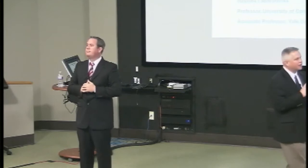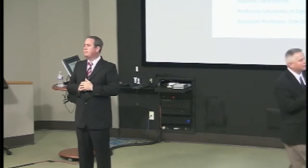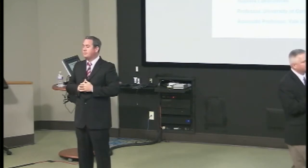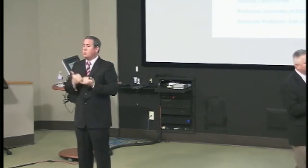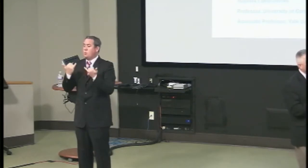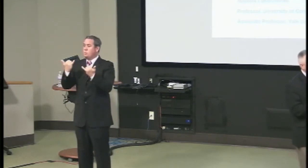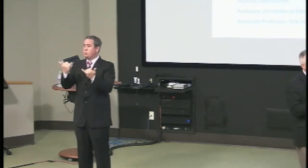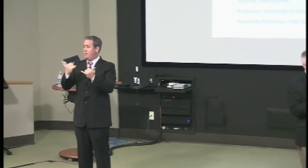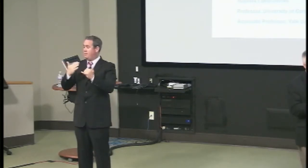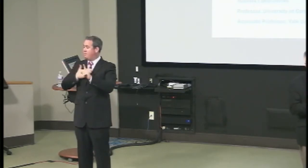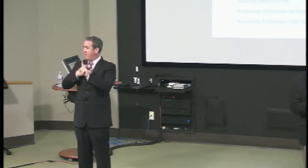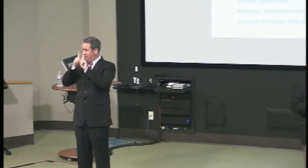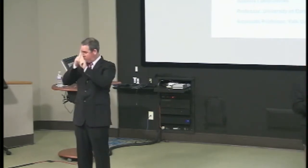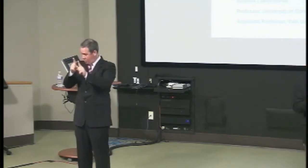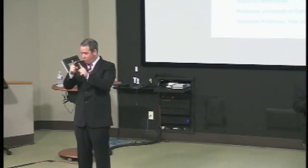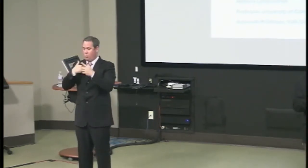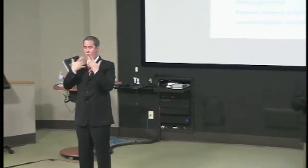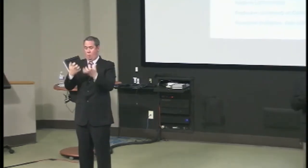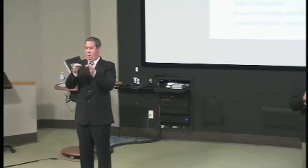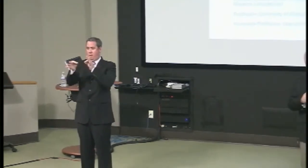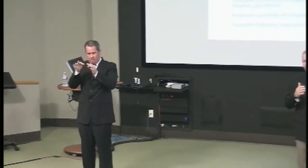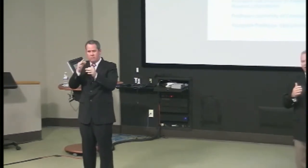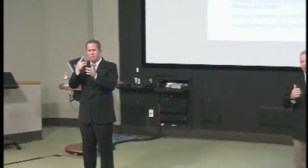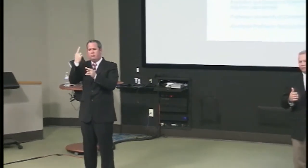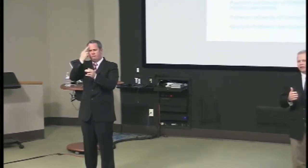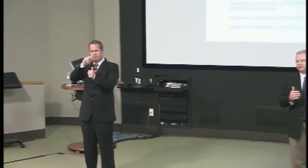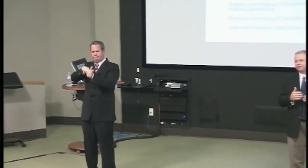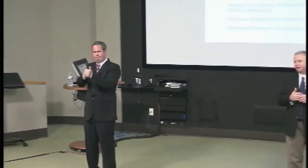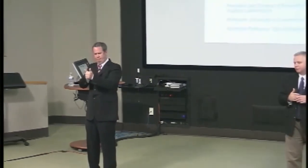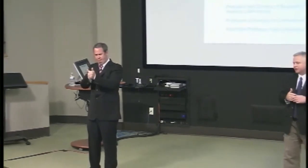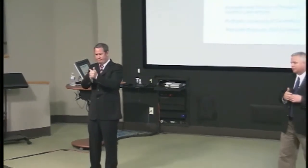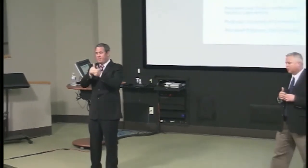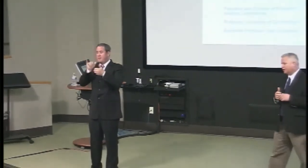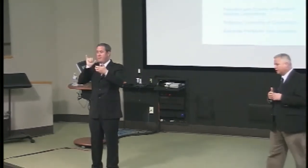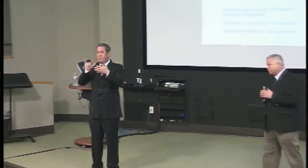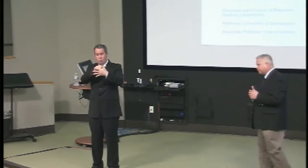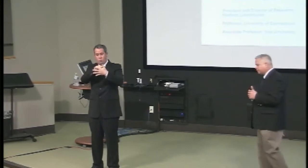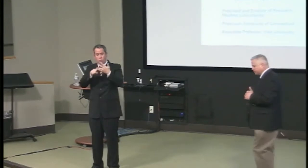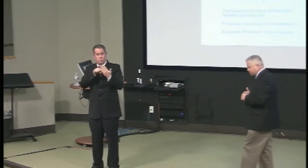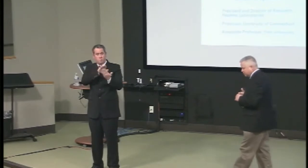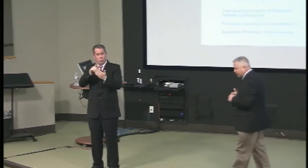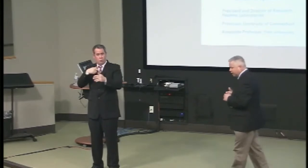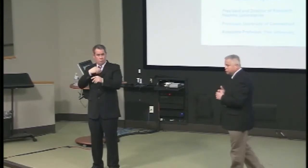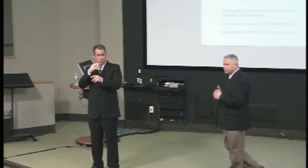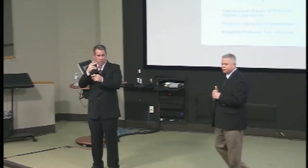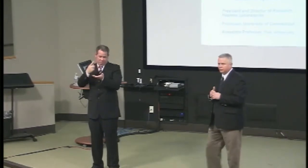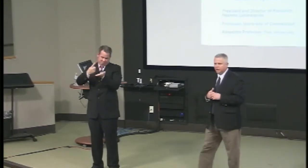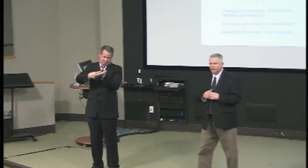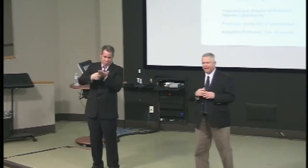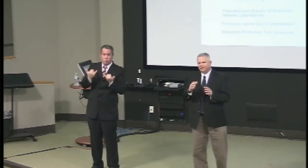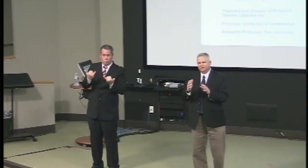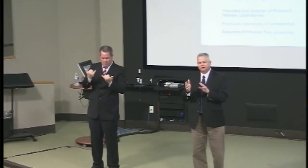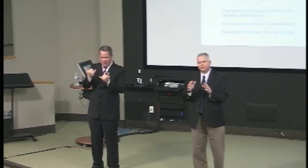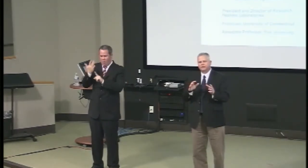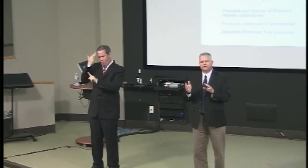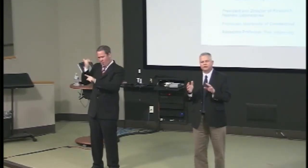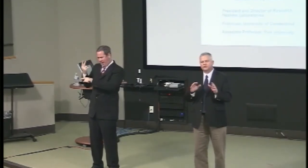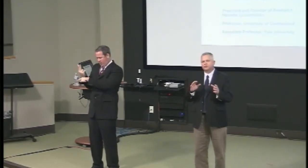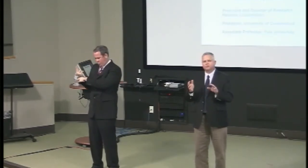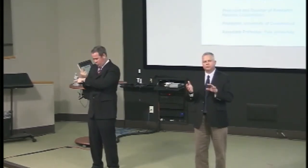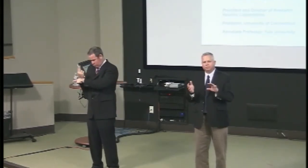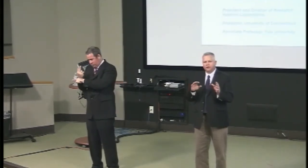understanding typical and atypical language and reading development are important and useful. And in sort of,